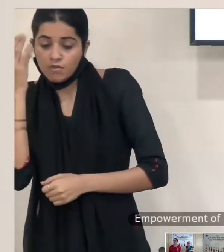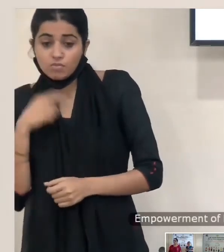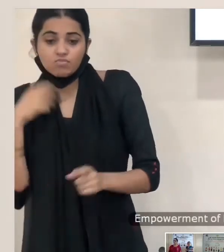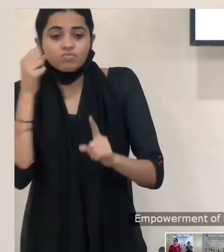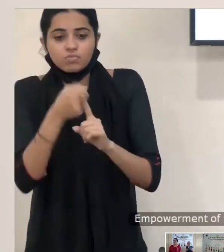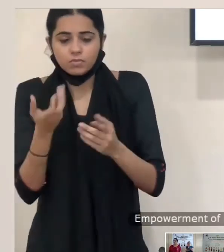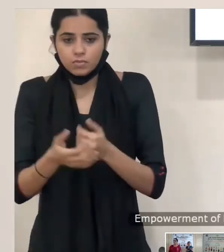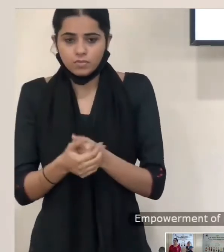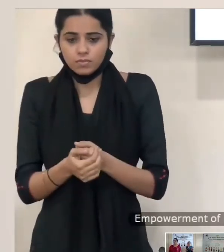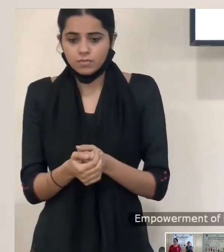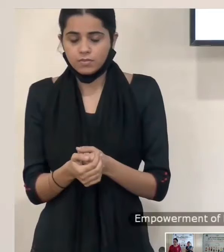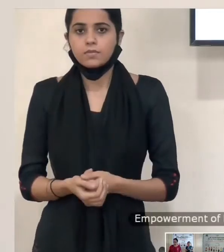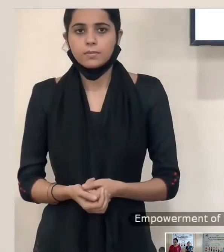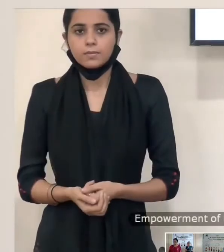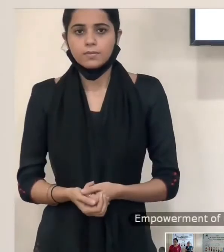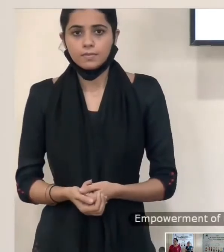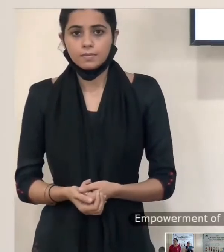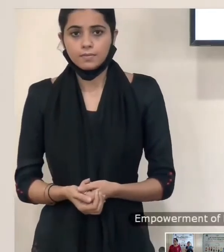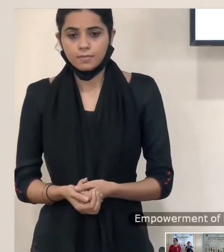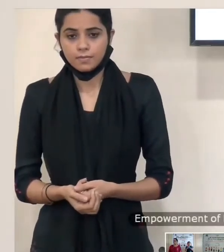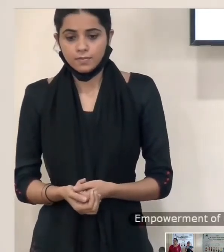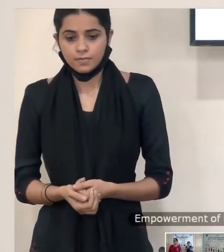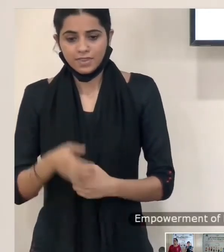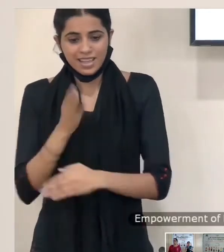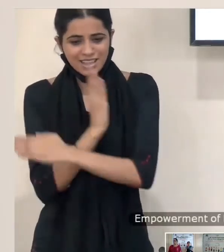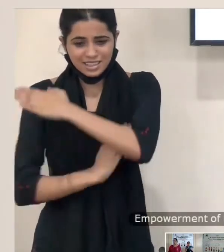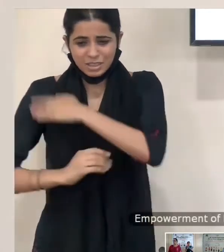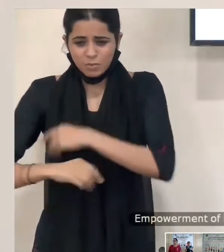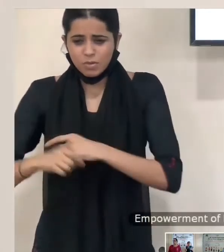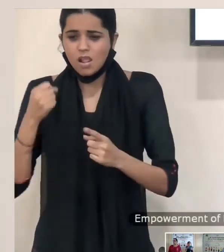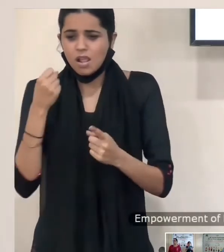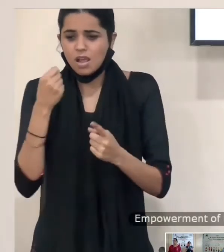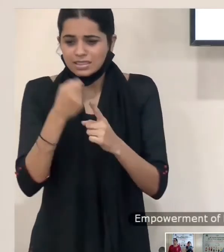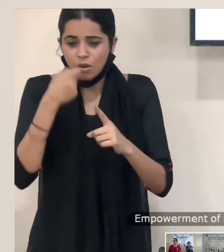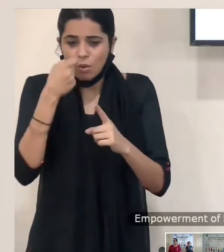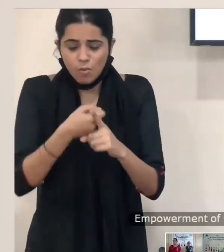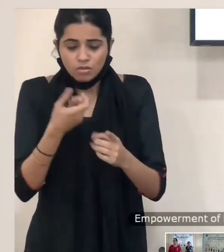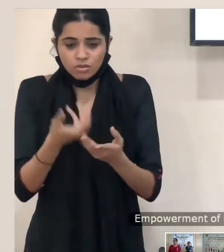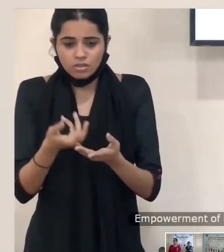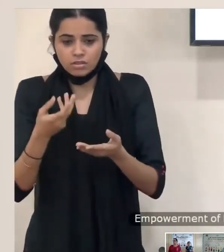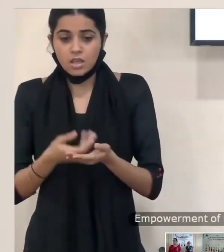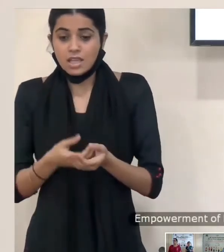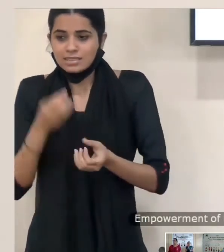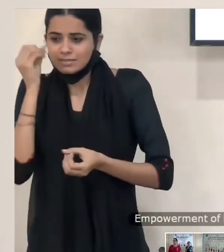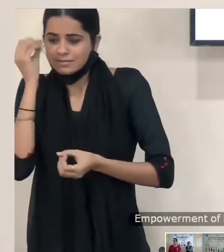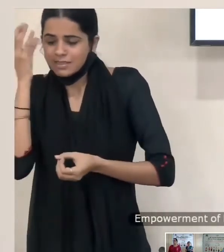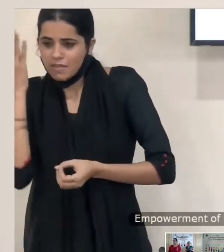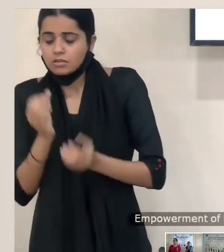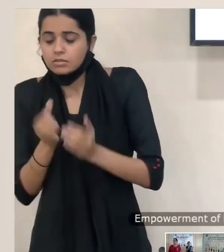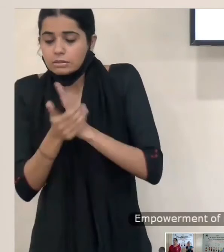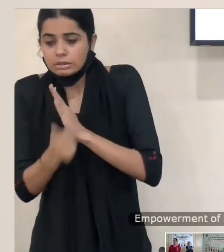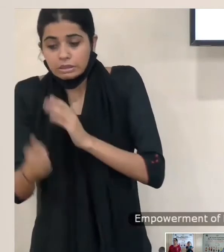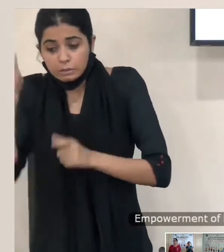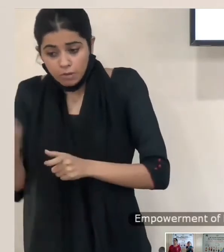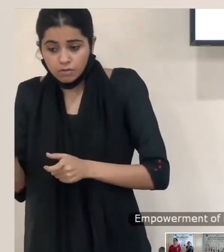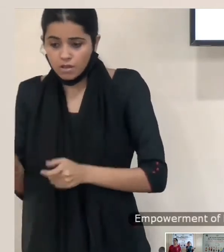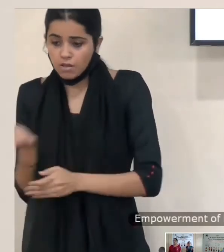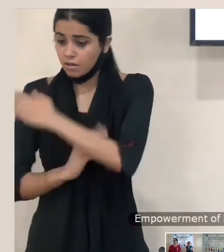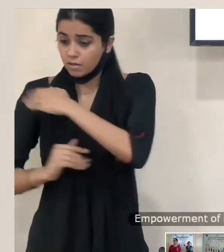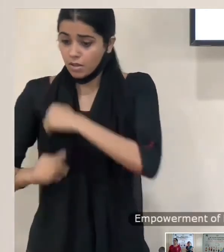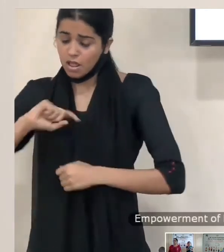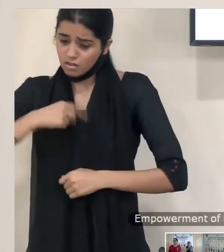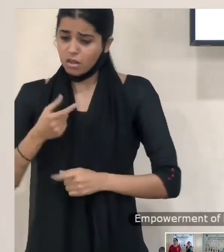this opportunity for the Northeastern region. This event provides opportunity to create a awareness about the skill and